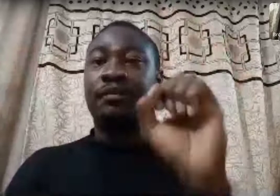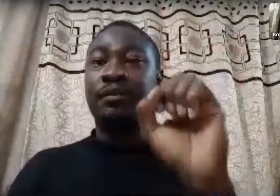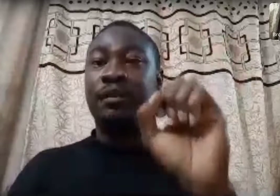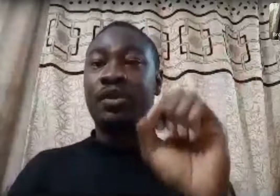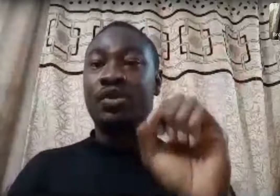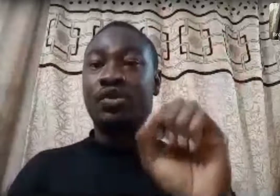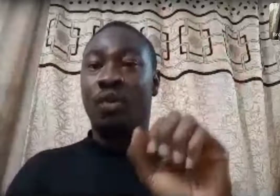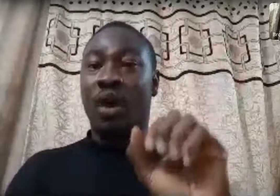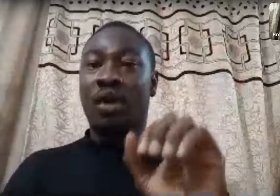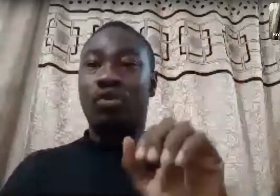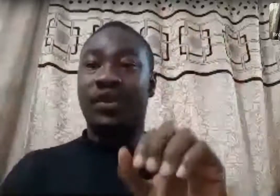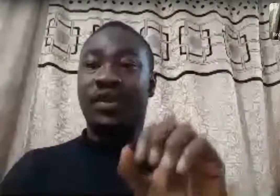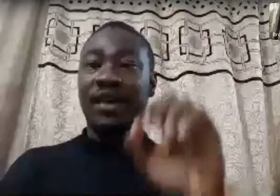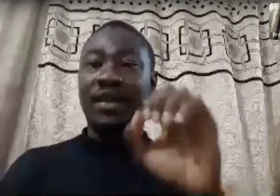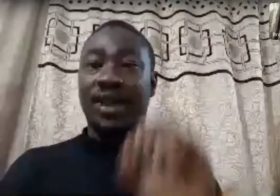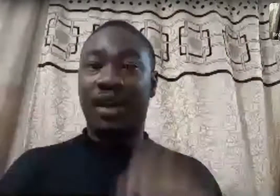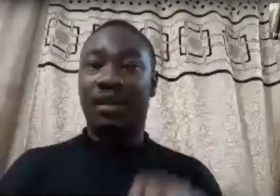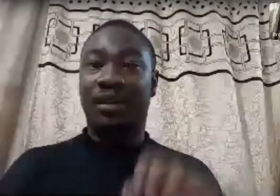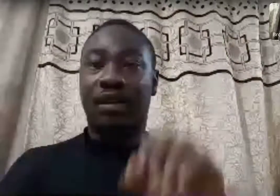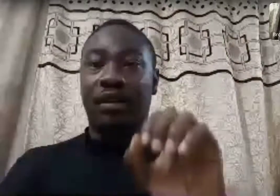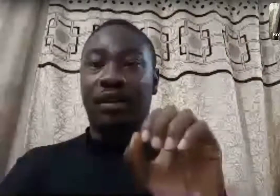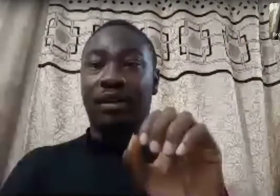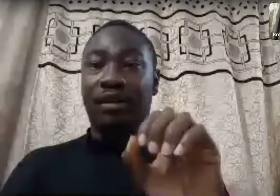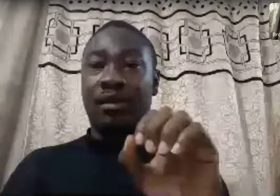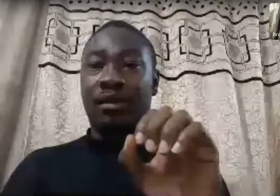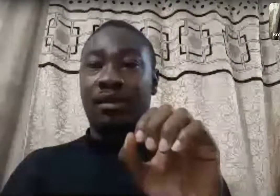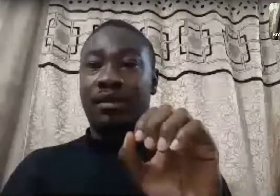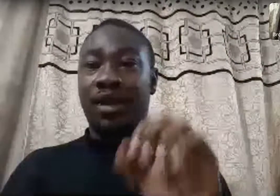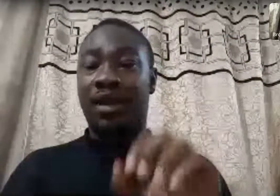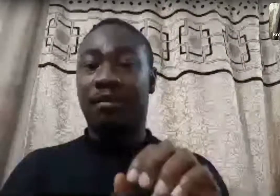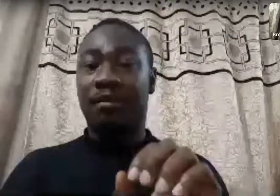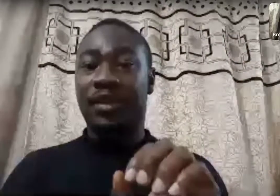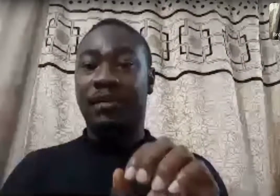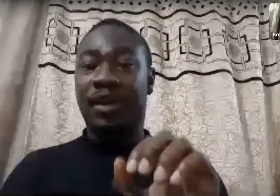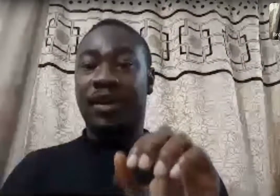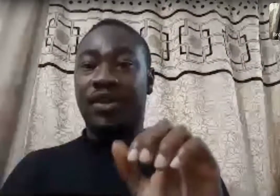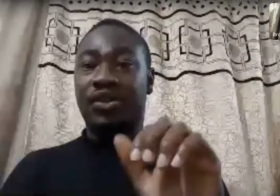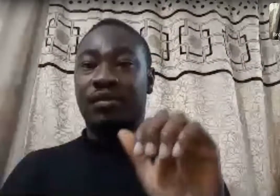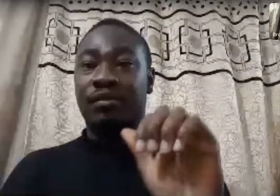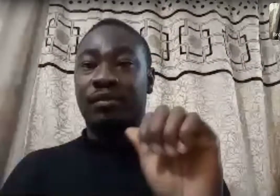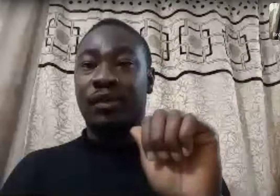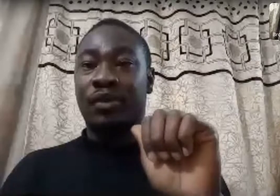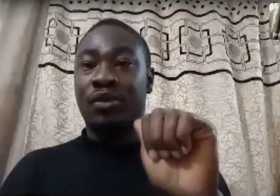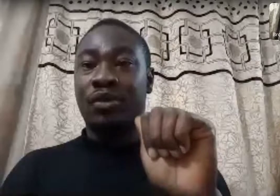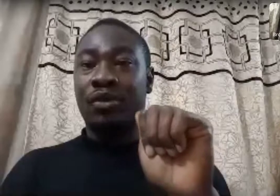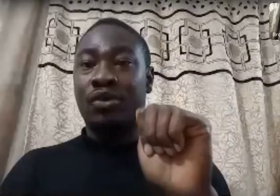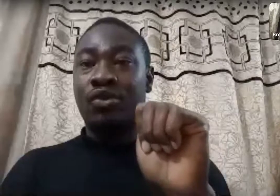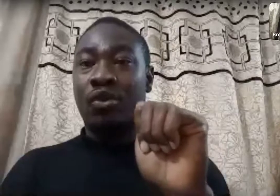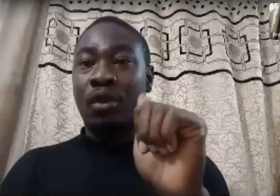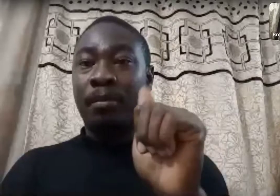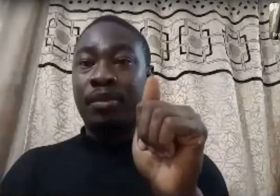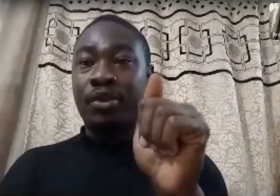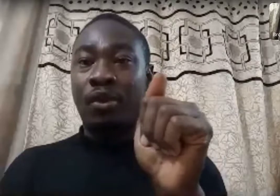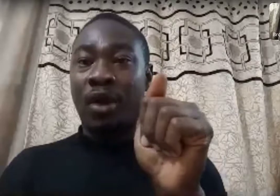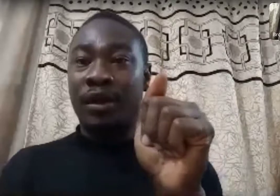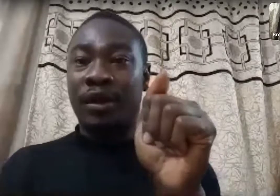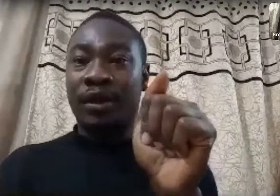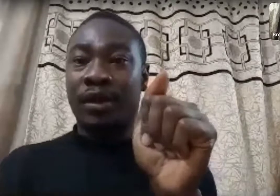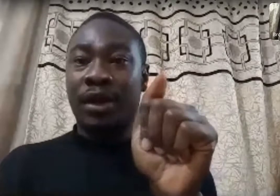do we sign 10? 10, please pay attention. You pop your hand and bring out